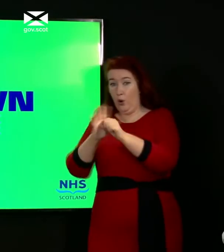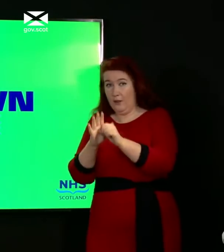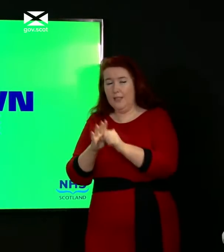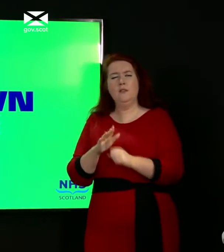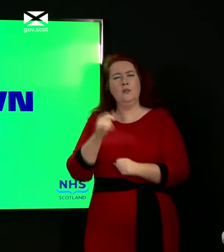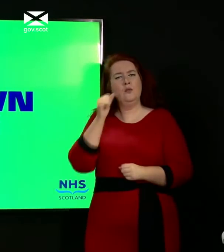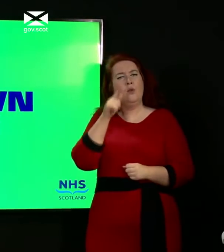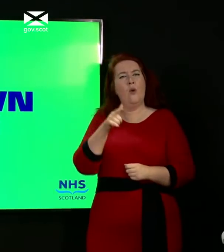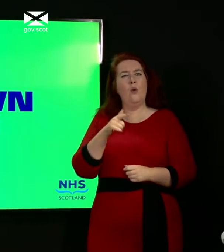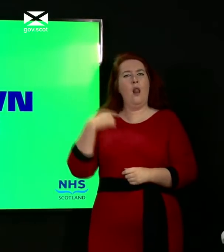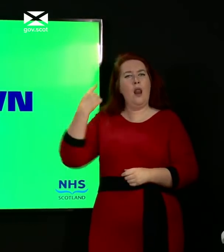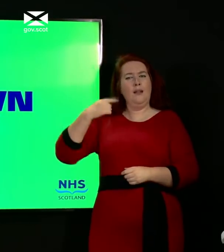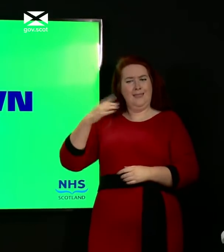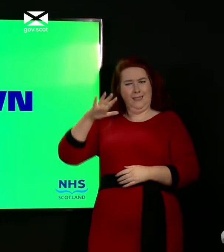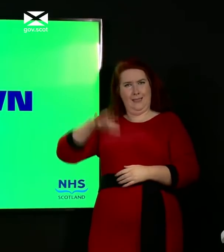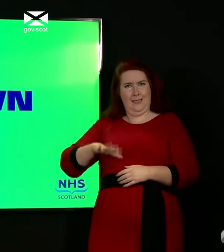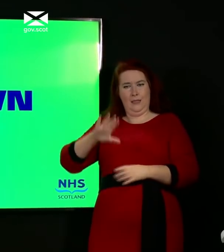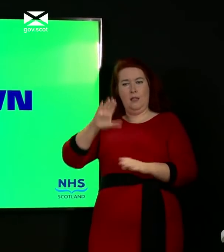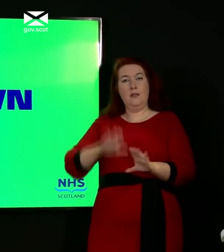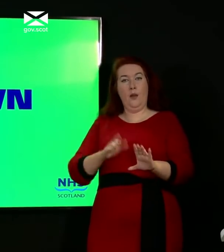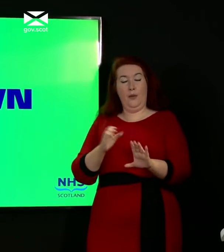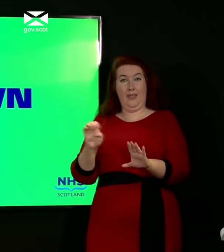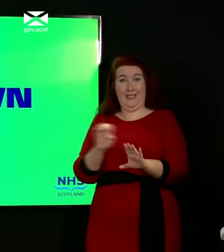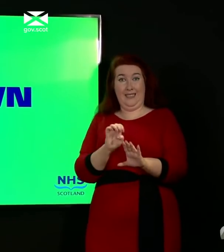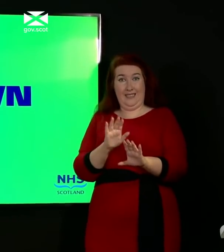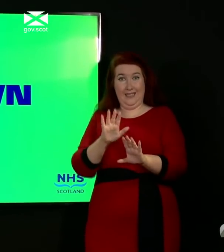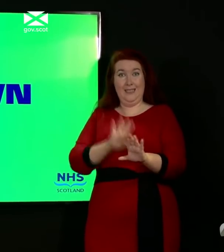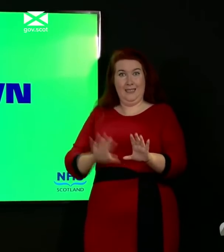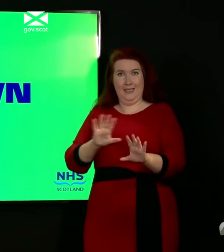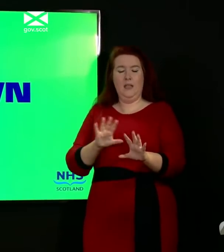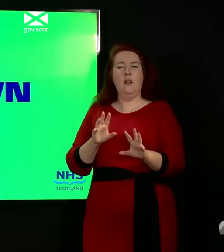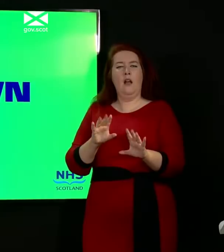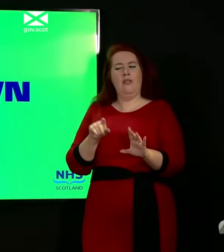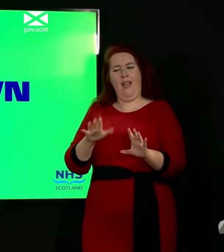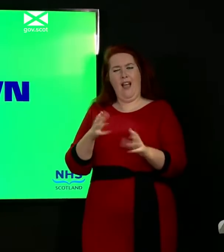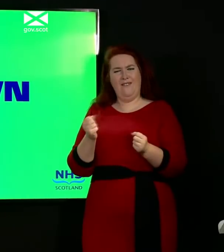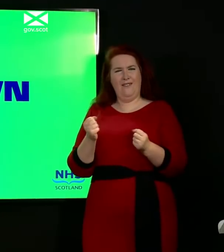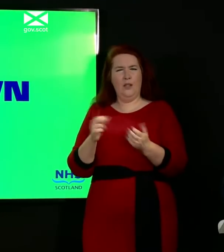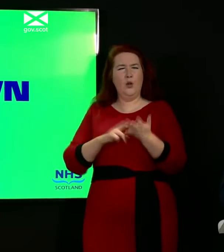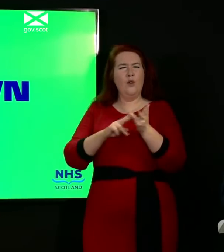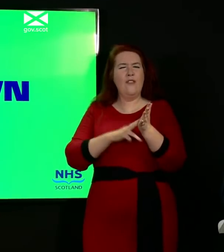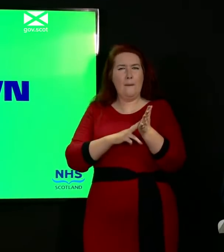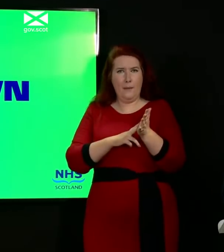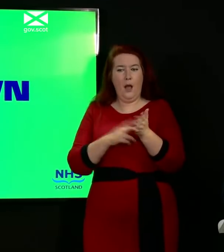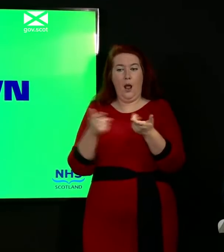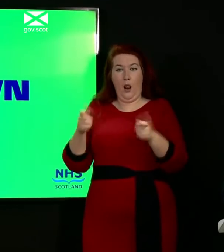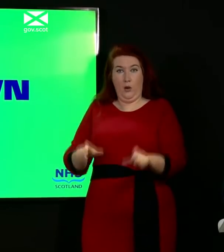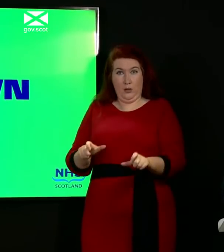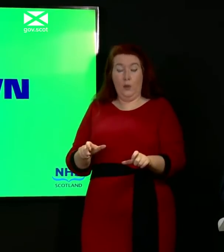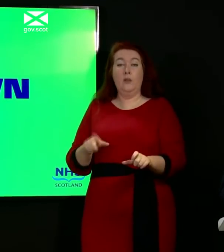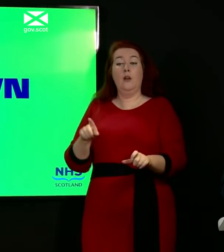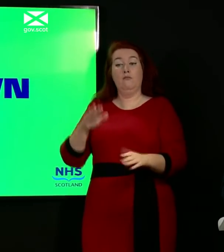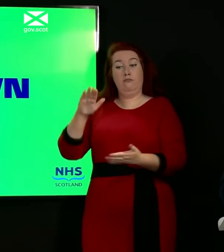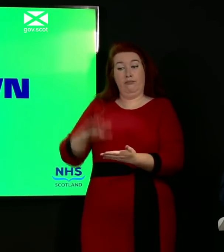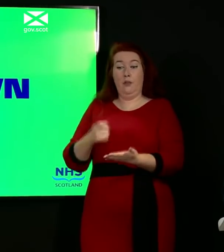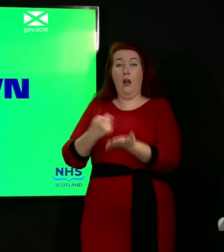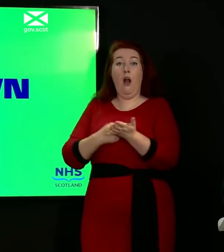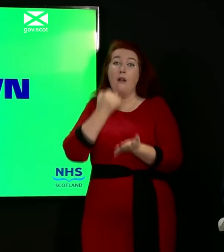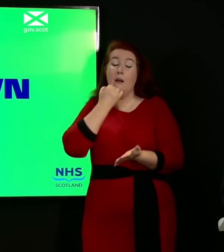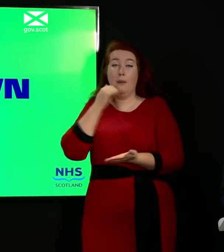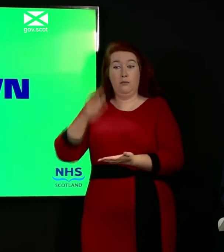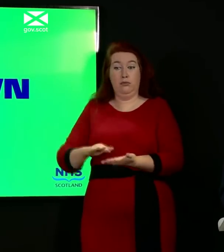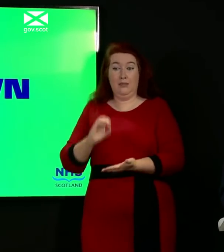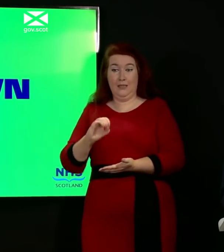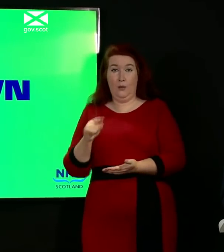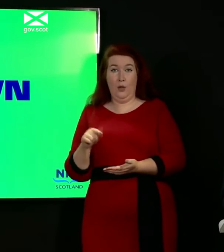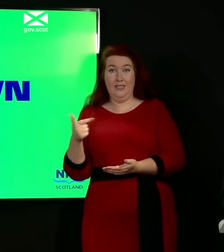South East having a pretty severe lockdown in November that previously got the R number to 0.7 and this time got the